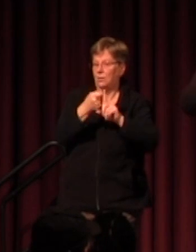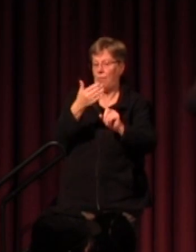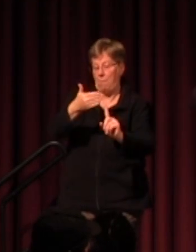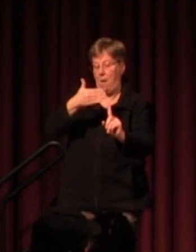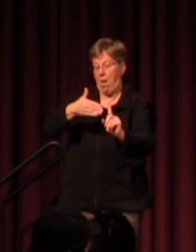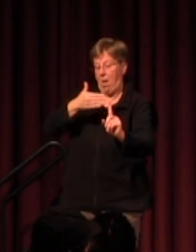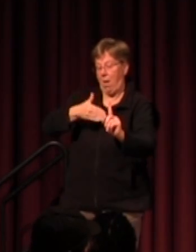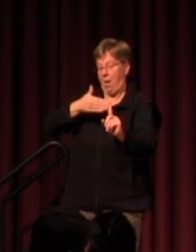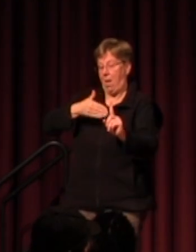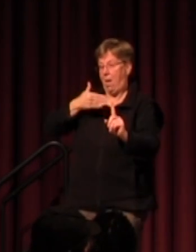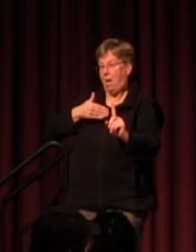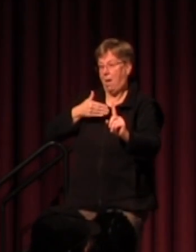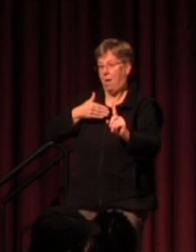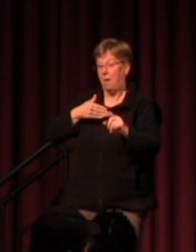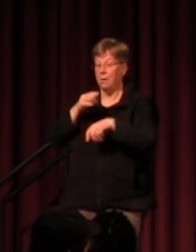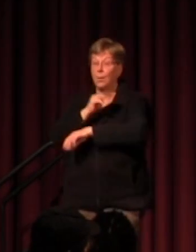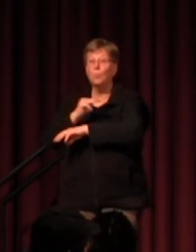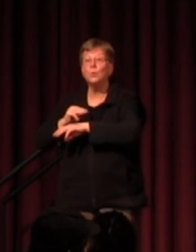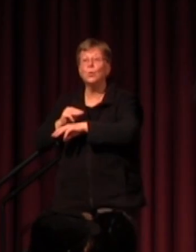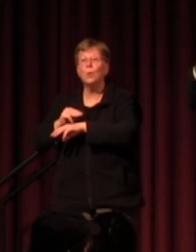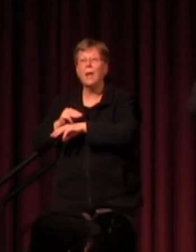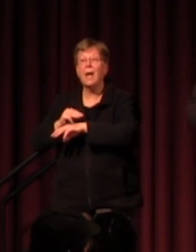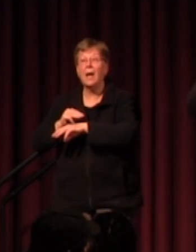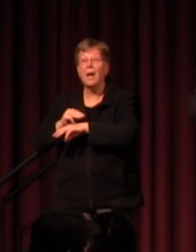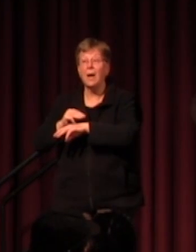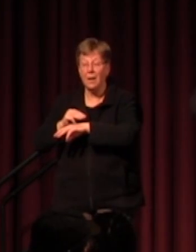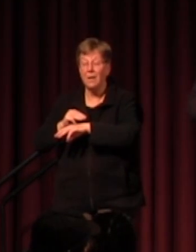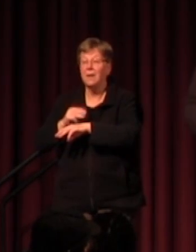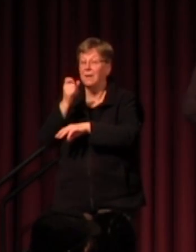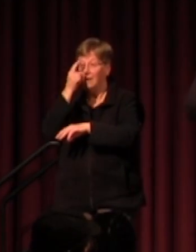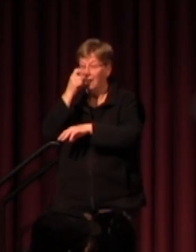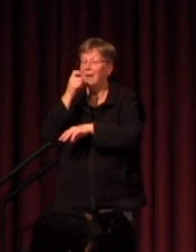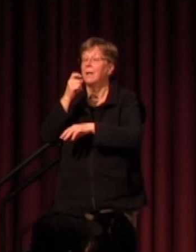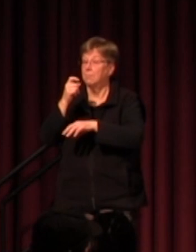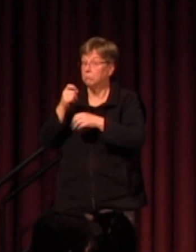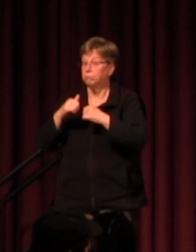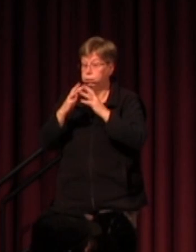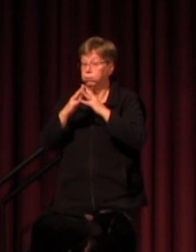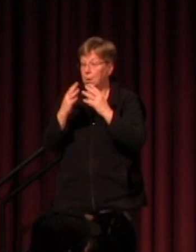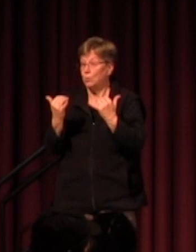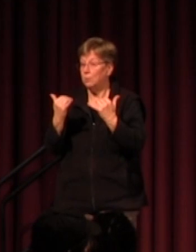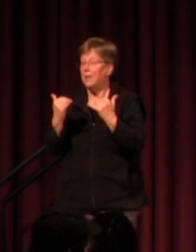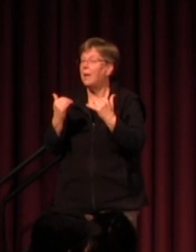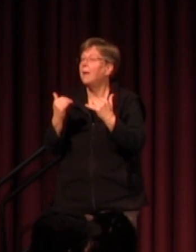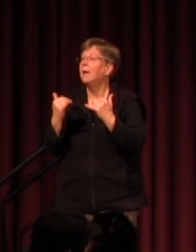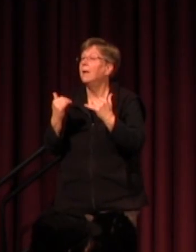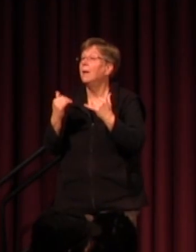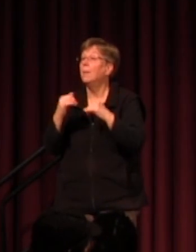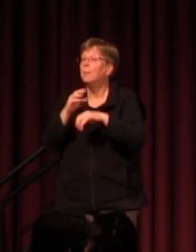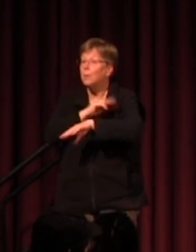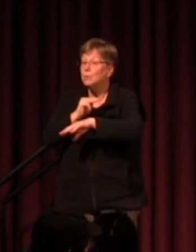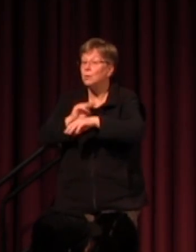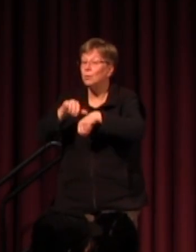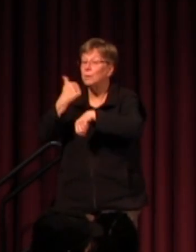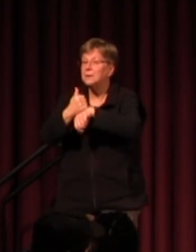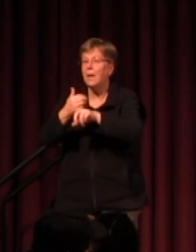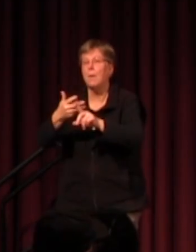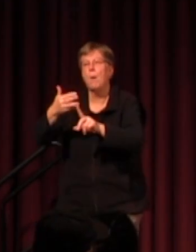So Missoula isn't just Missoula today. Missoula exists today because of Missoula yesterday and the day before and the day before.